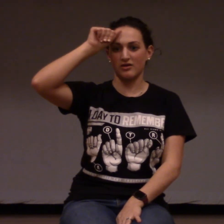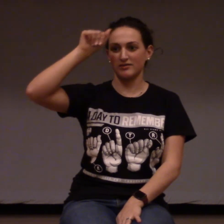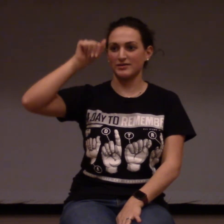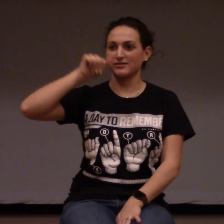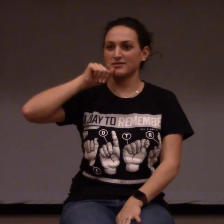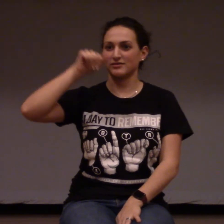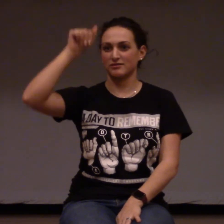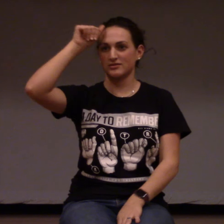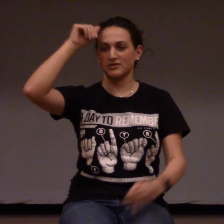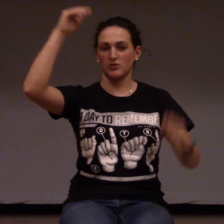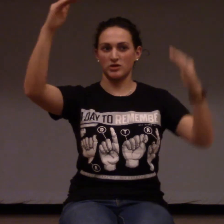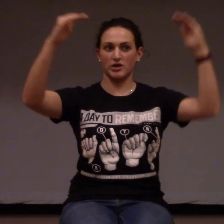Adults.